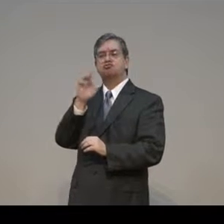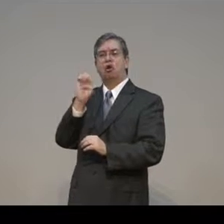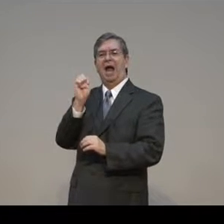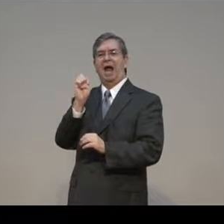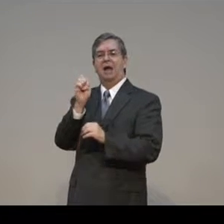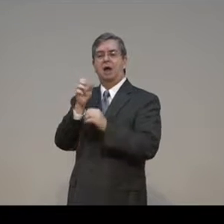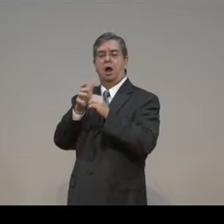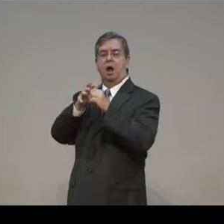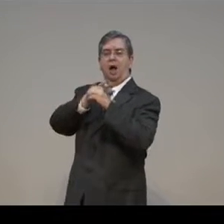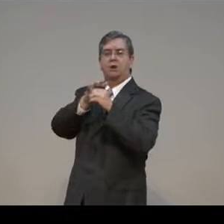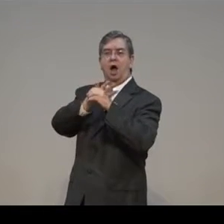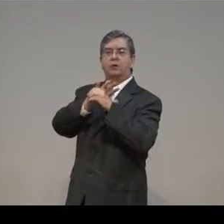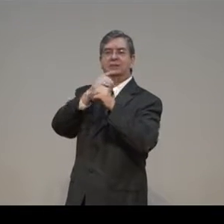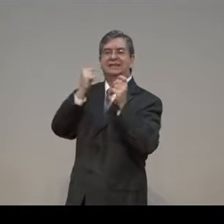Think about that.